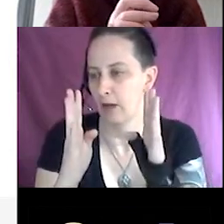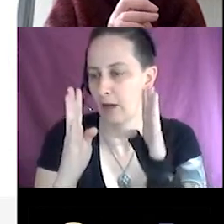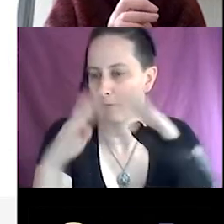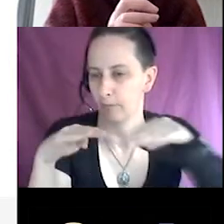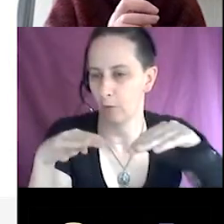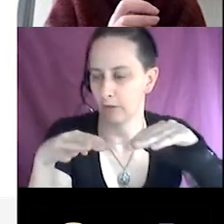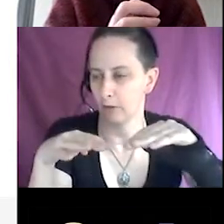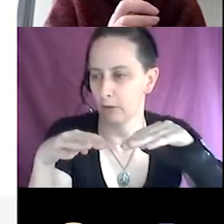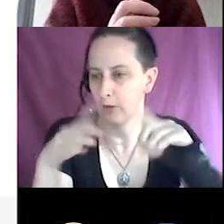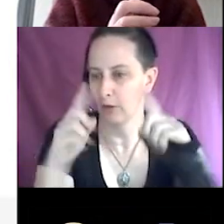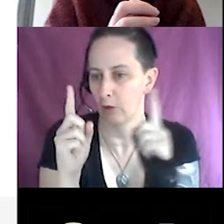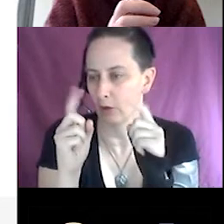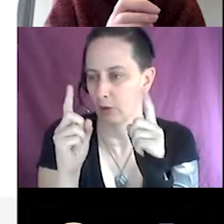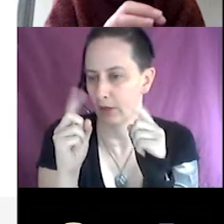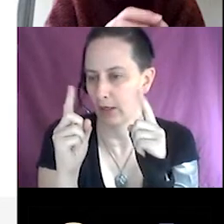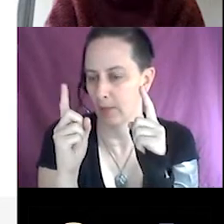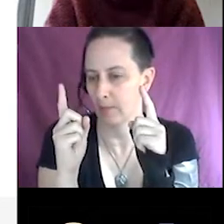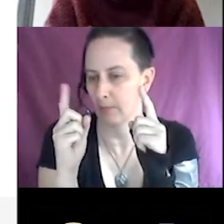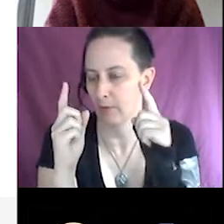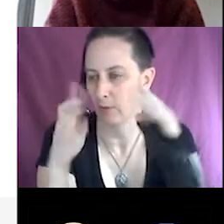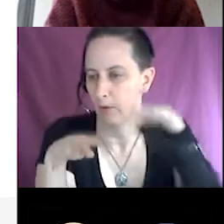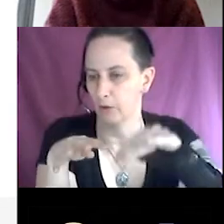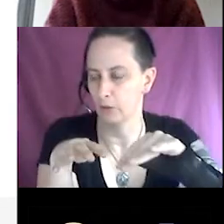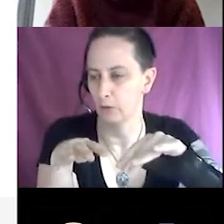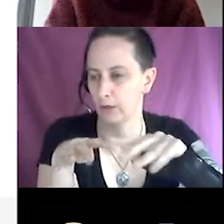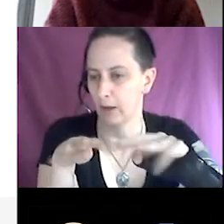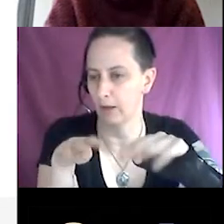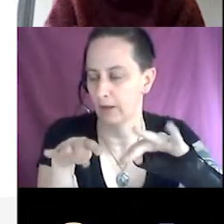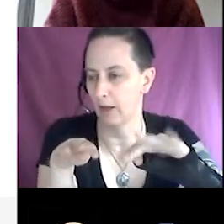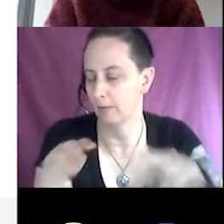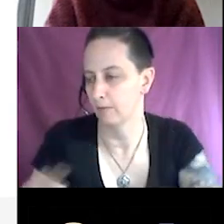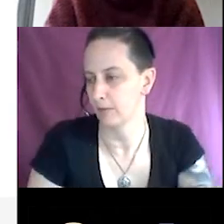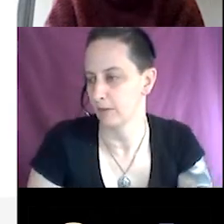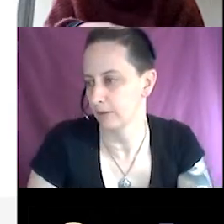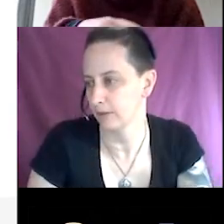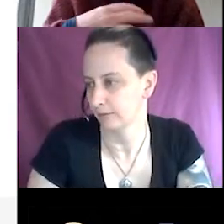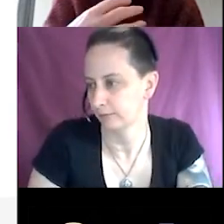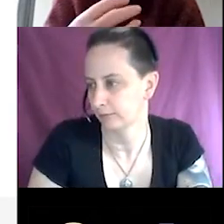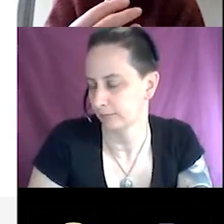now horizontal, we're no longer talking about people, we're actually talking about vehicles.